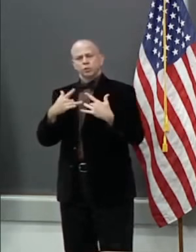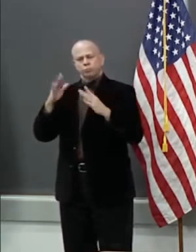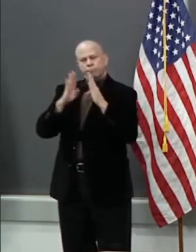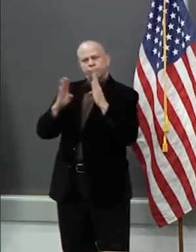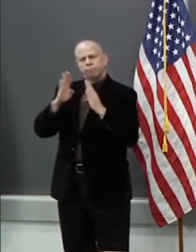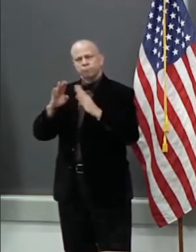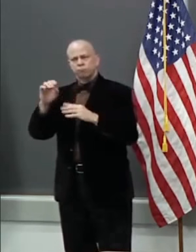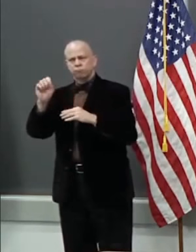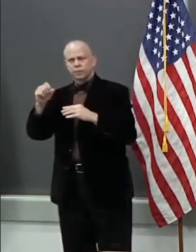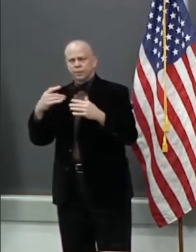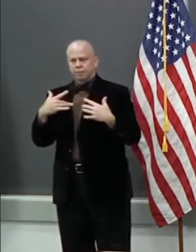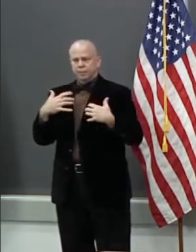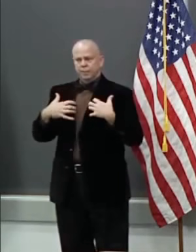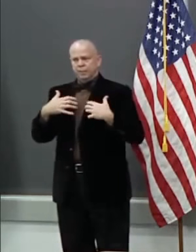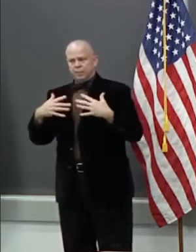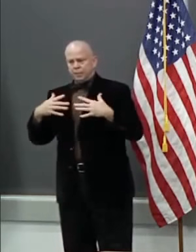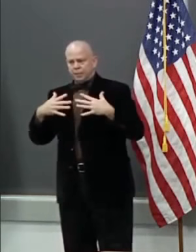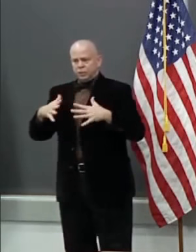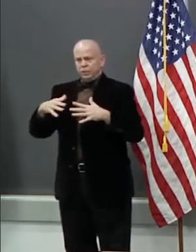January.